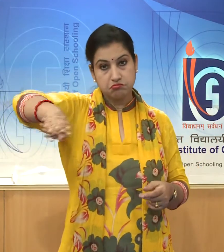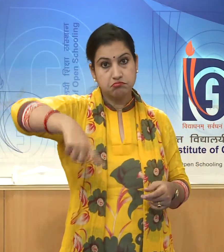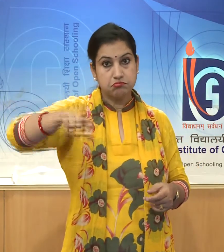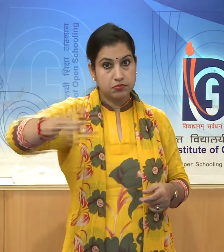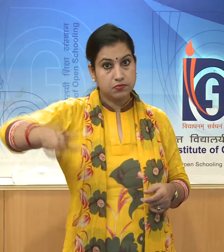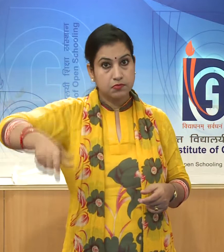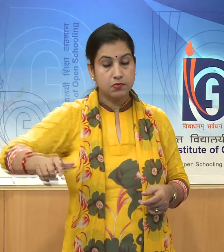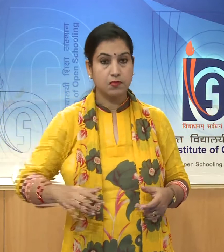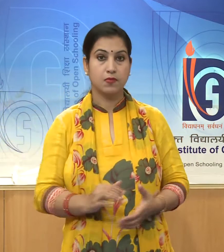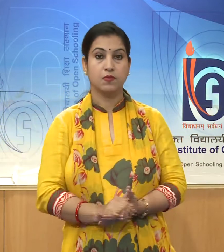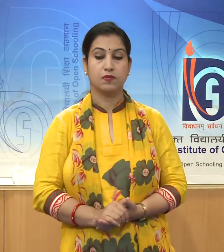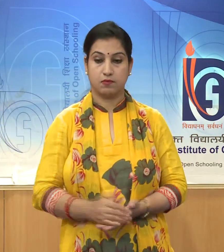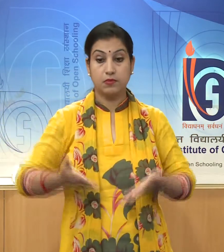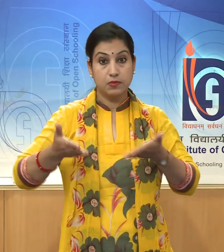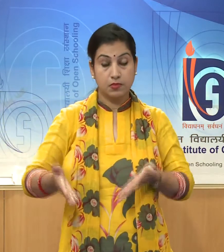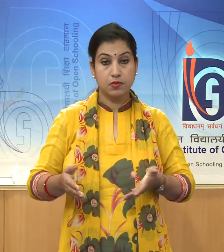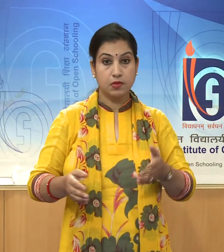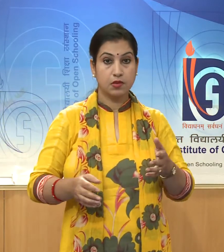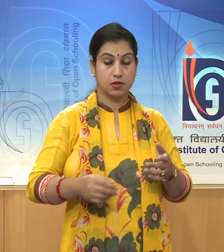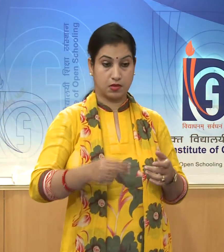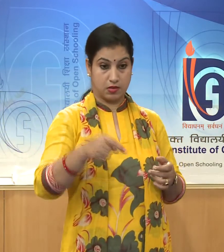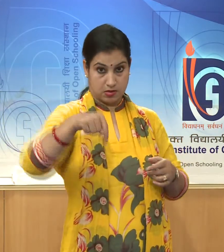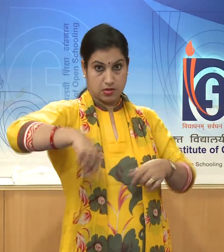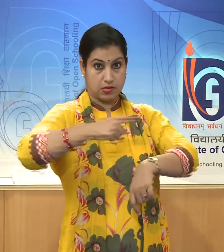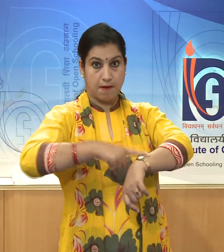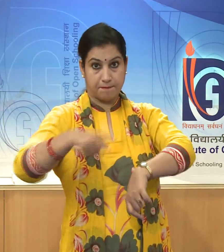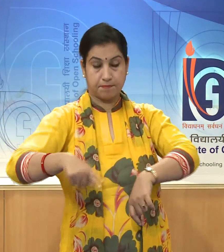artists of the movement were